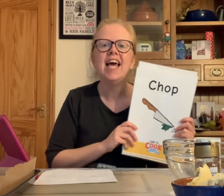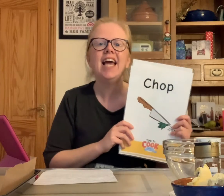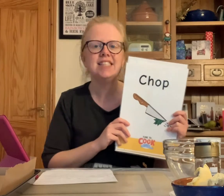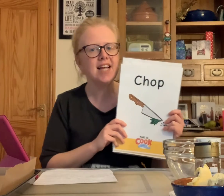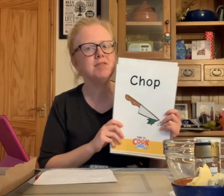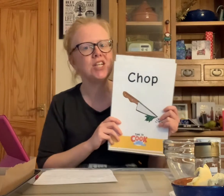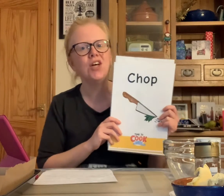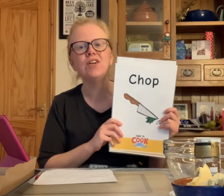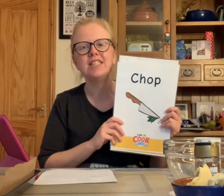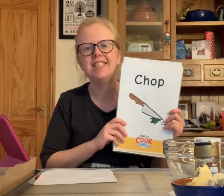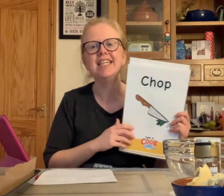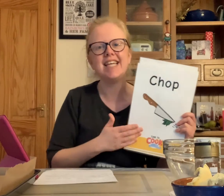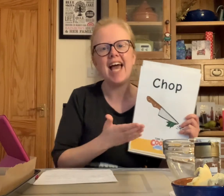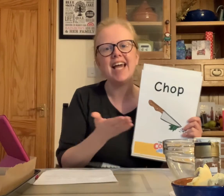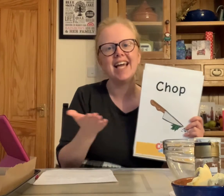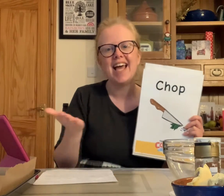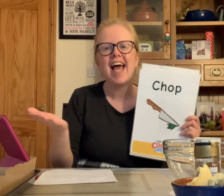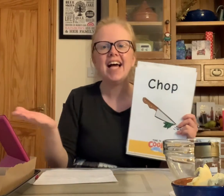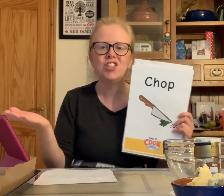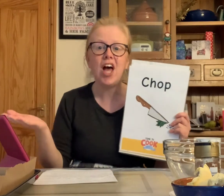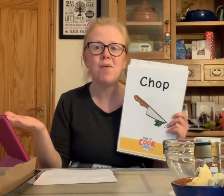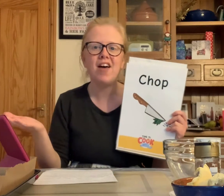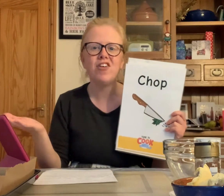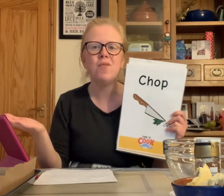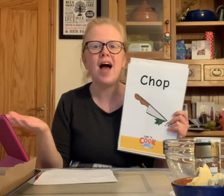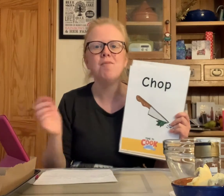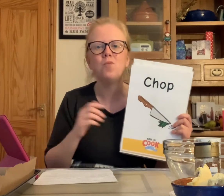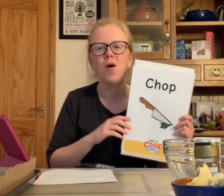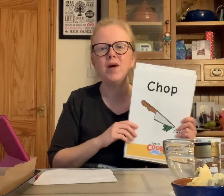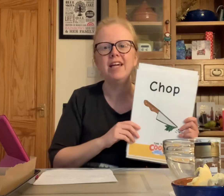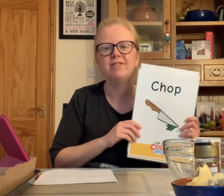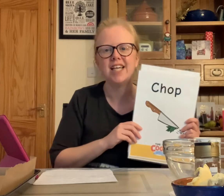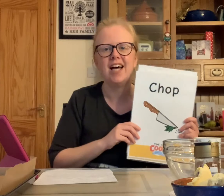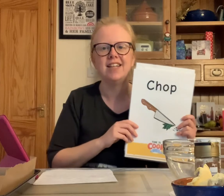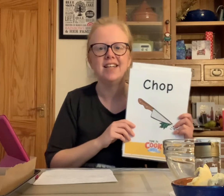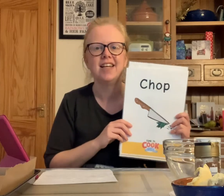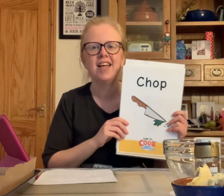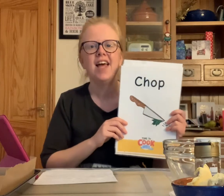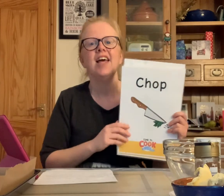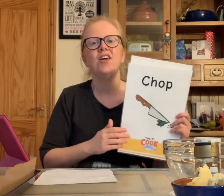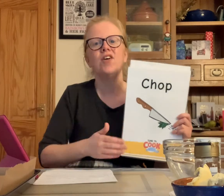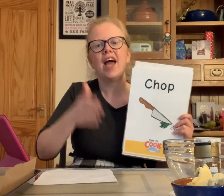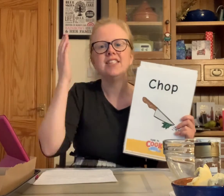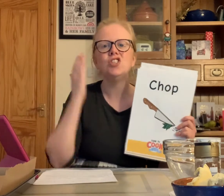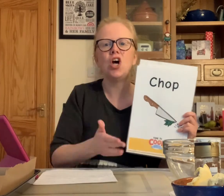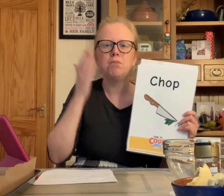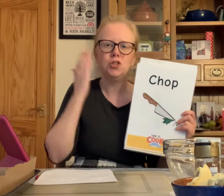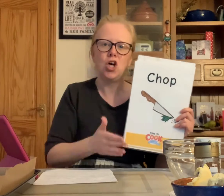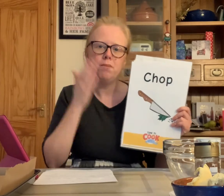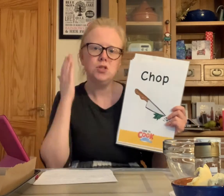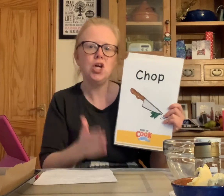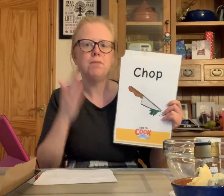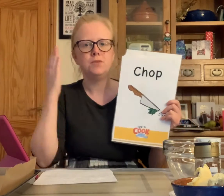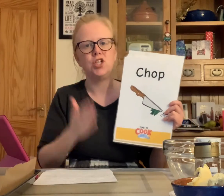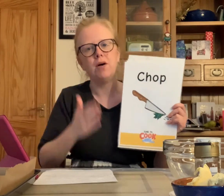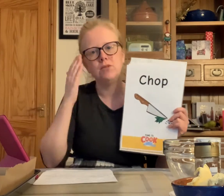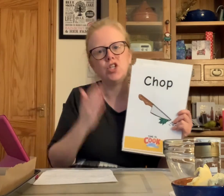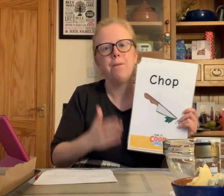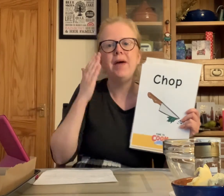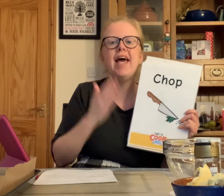it's time to cook today and show everyone what we've done. You're going to chop, chop, chop, chop, chop it